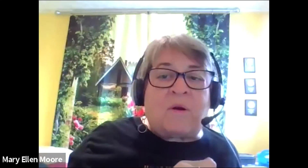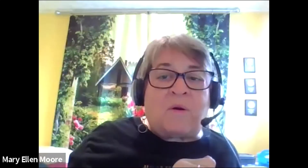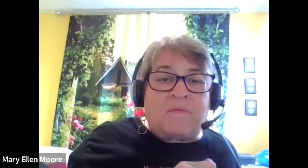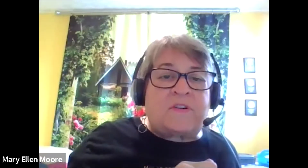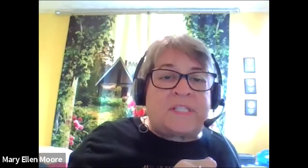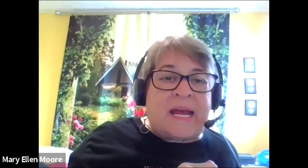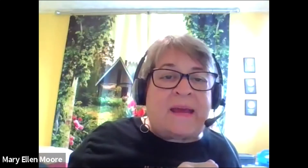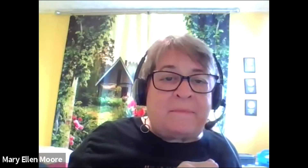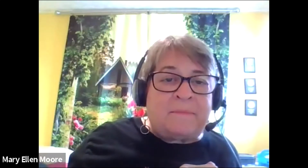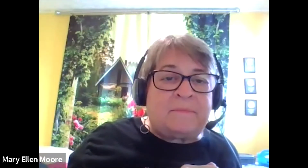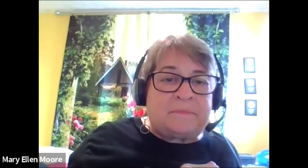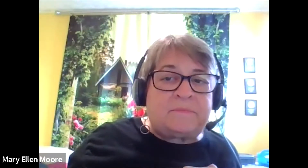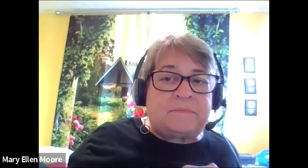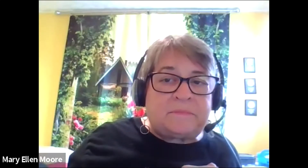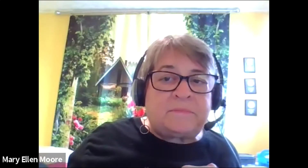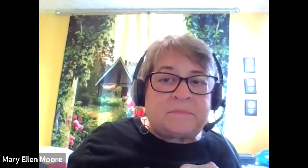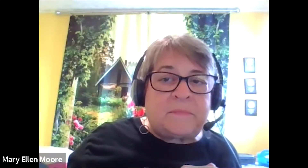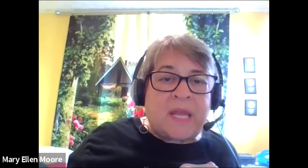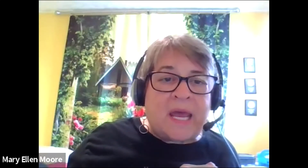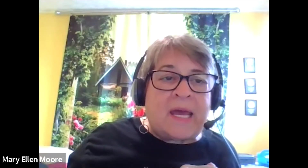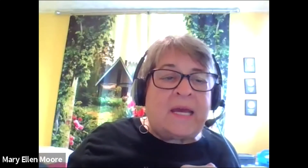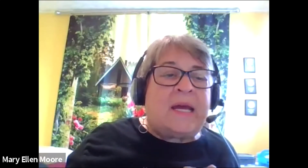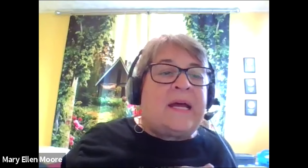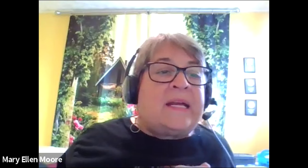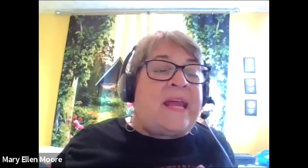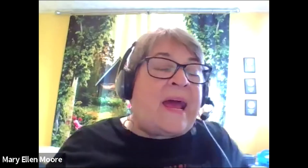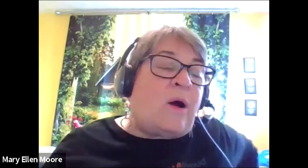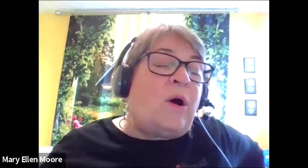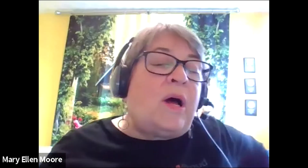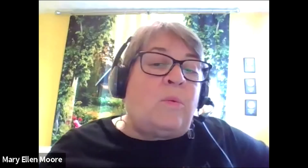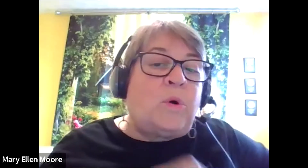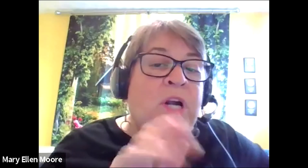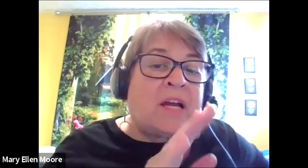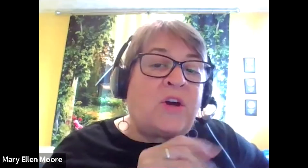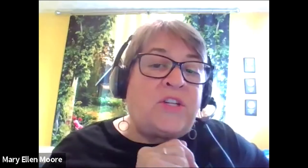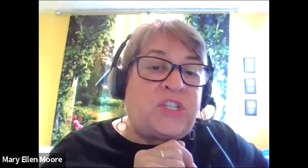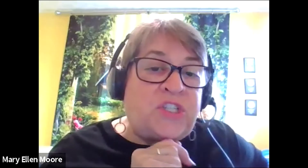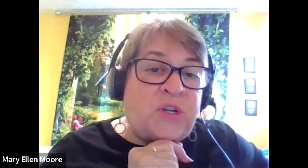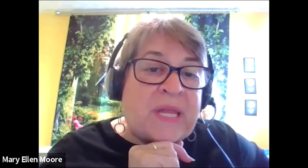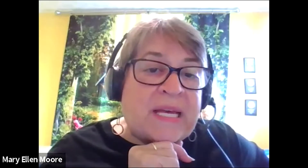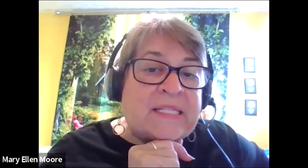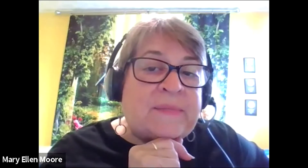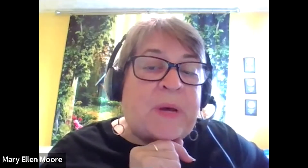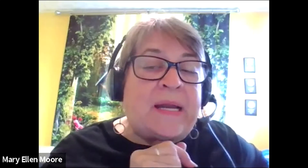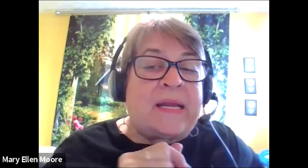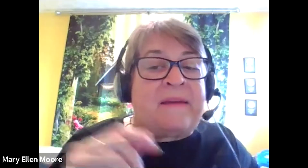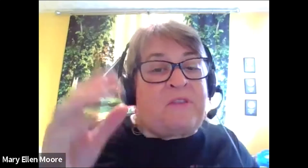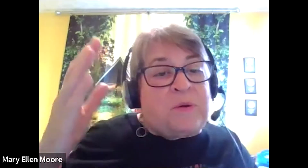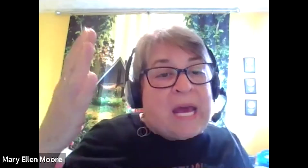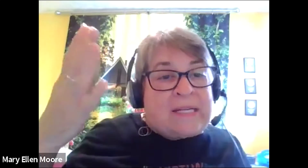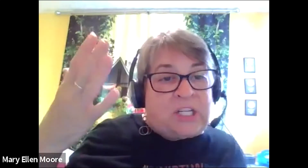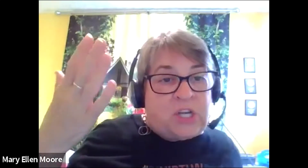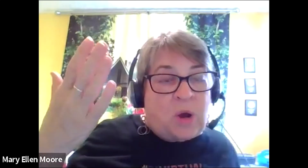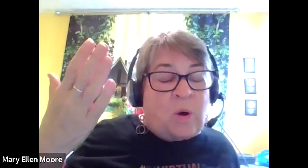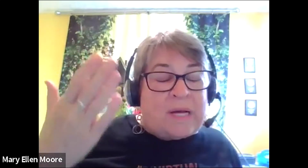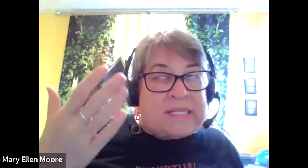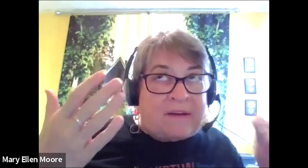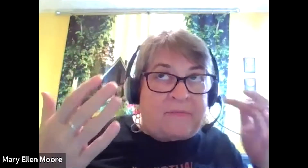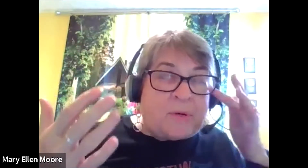whole first name? Okay. Now, we're not going to do this, but if you get to know a deaf